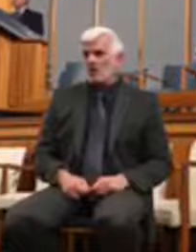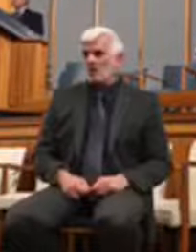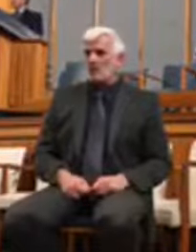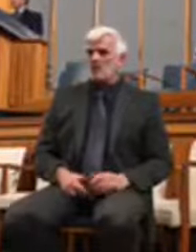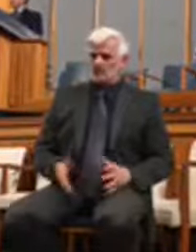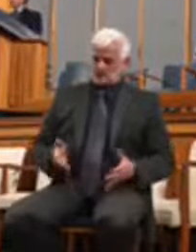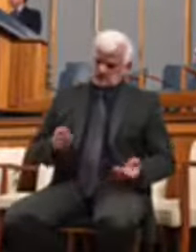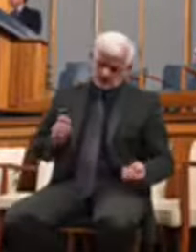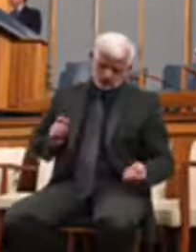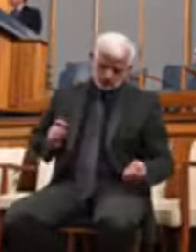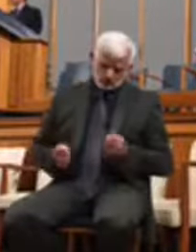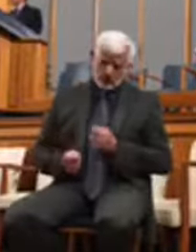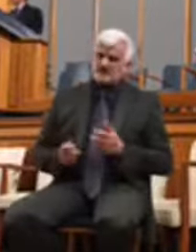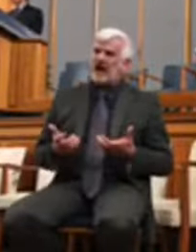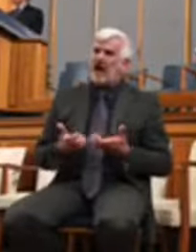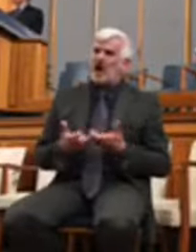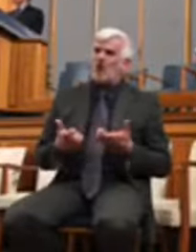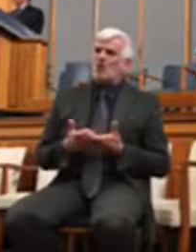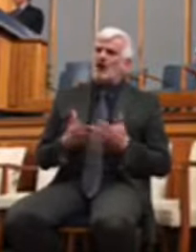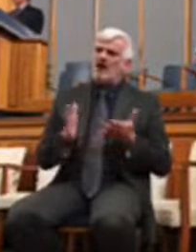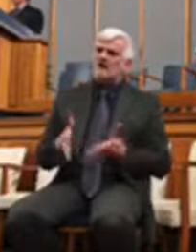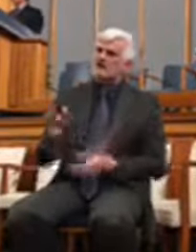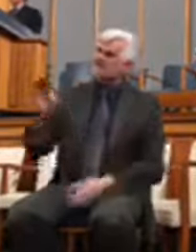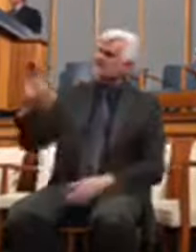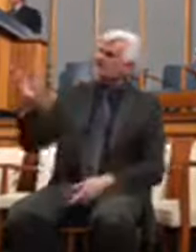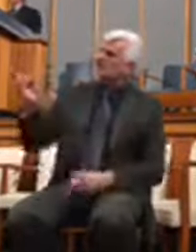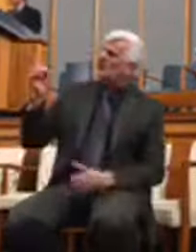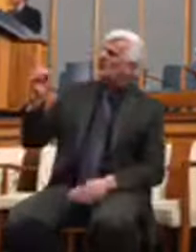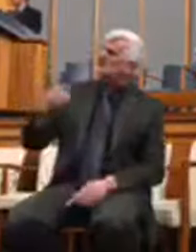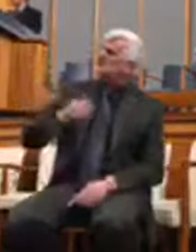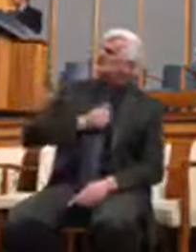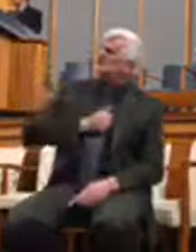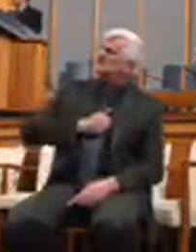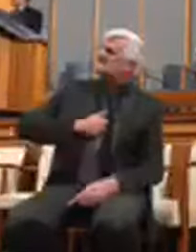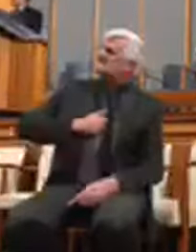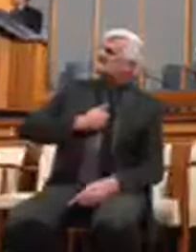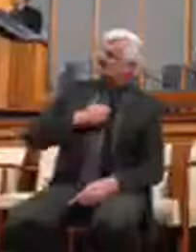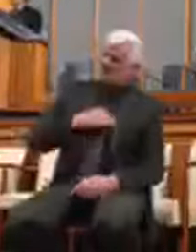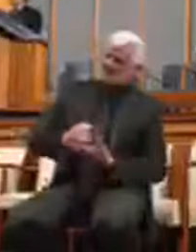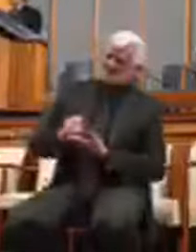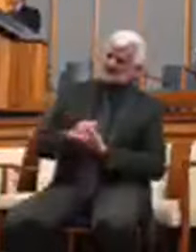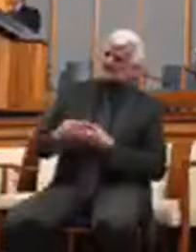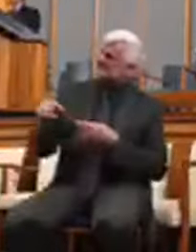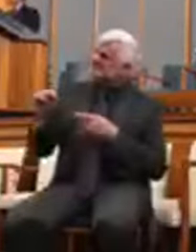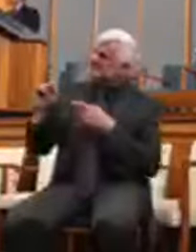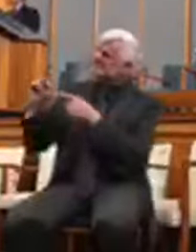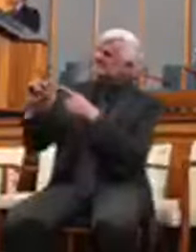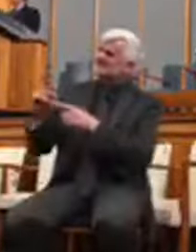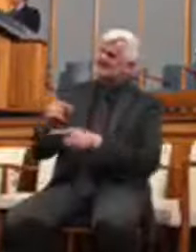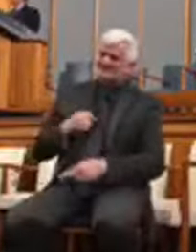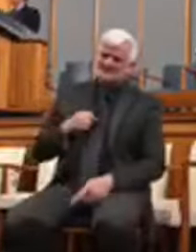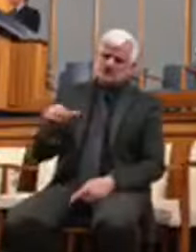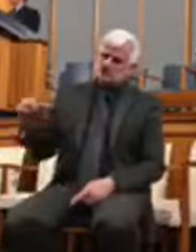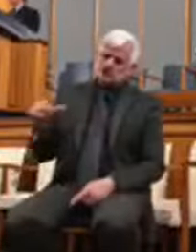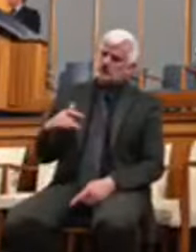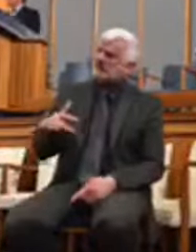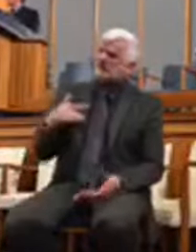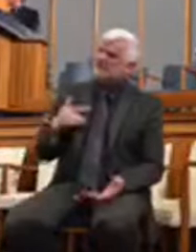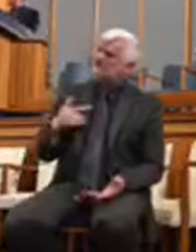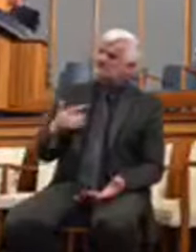God. I have sinned against God. I deserve to die. I do not, shouldn't have any